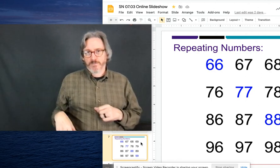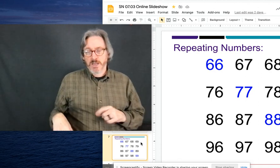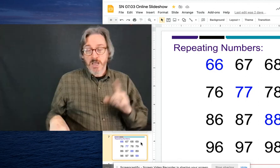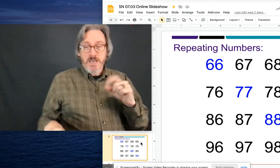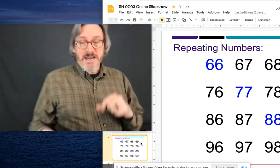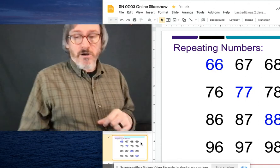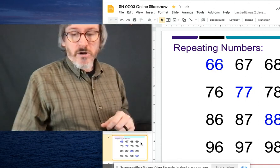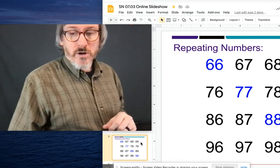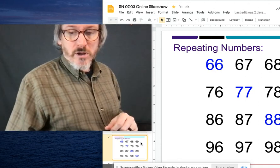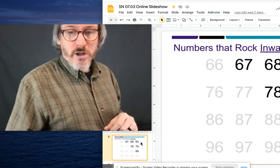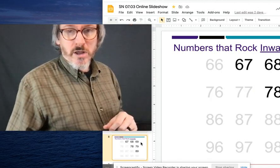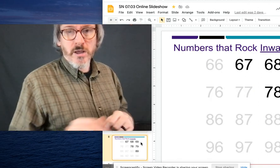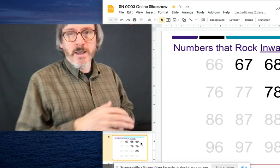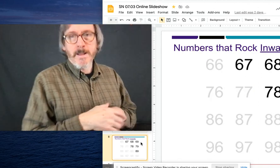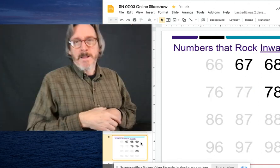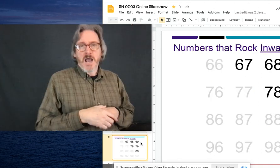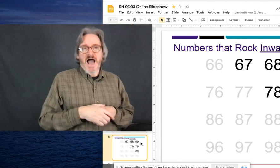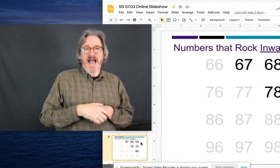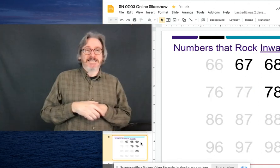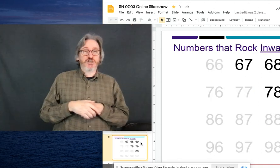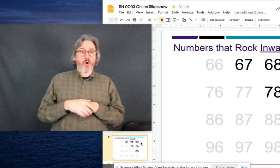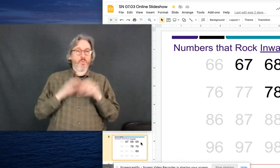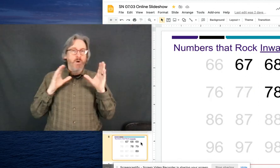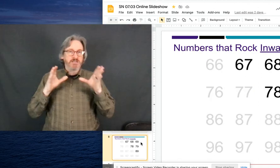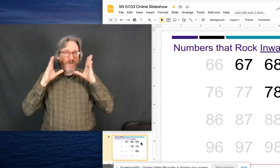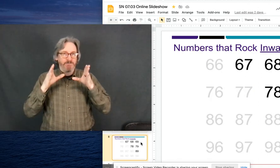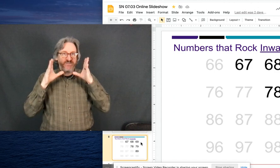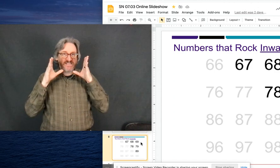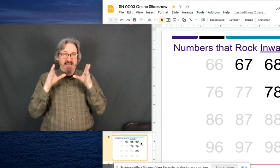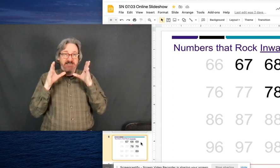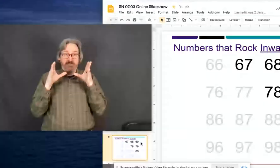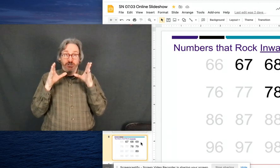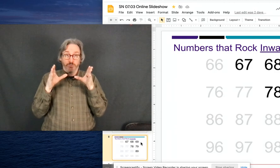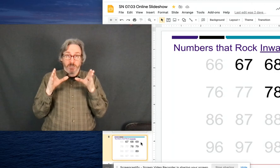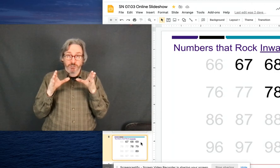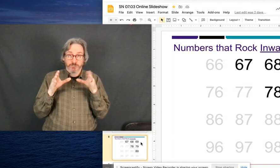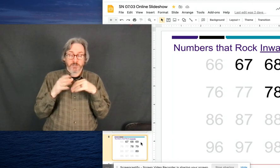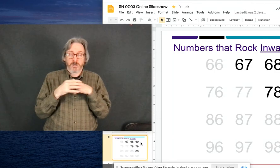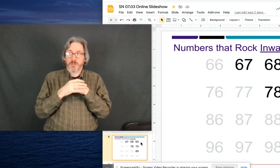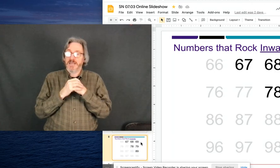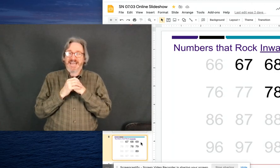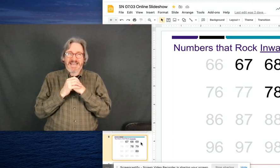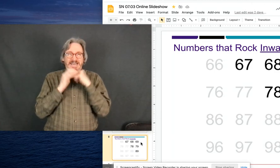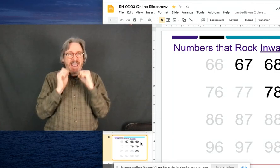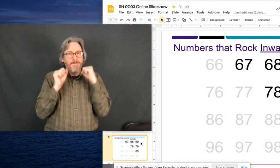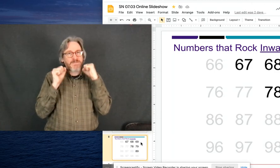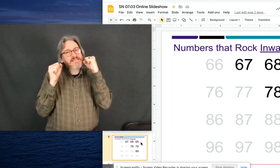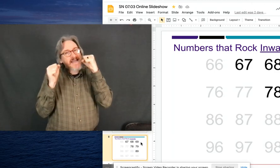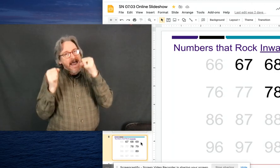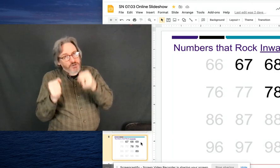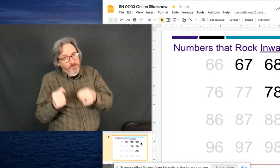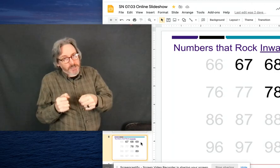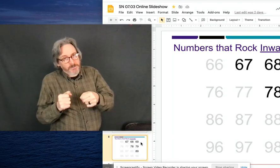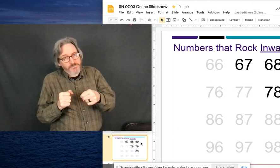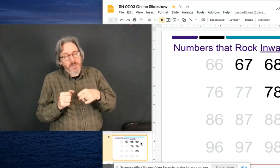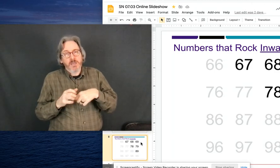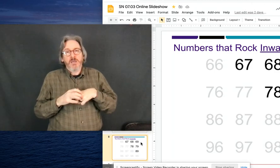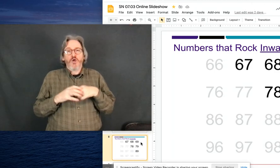down. Now, I don't want to emphasize this too much. It happens